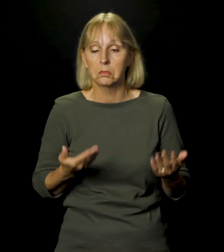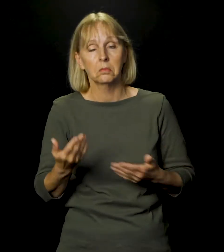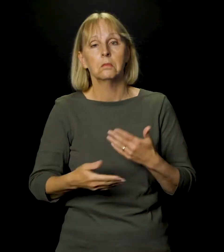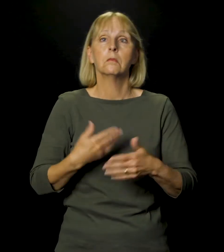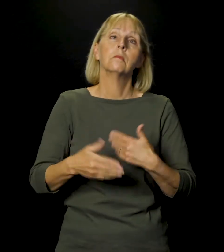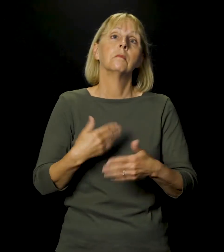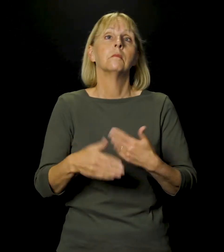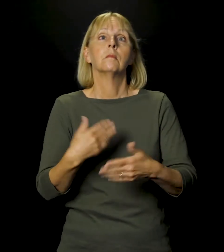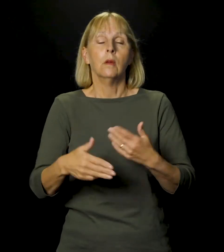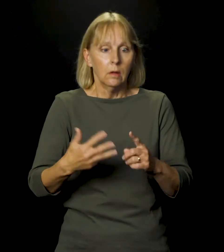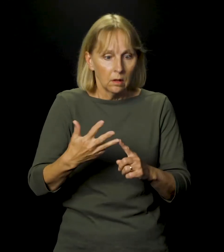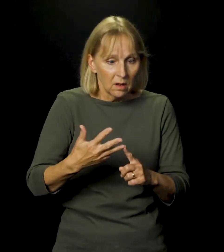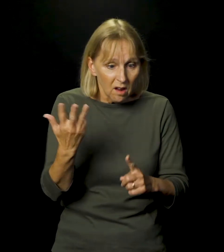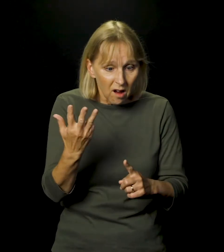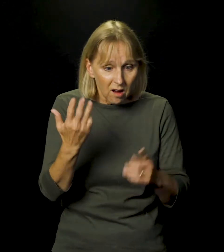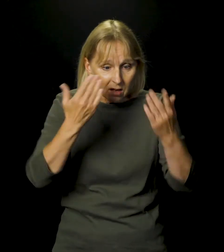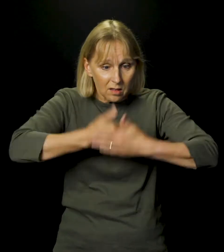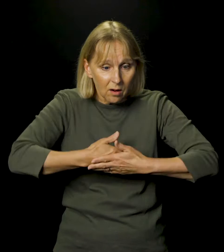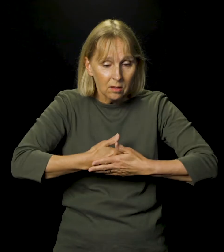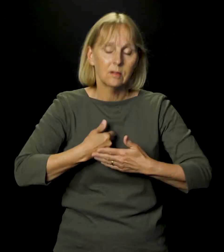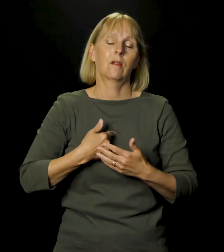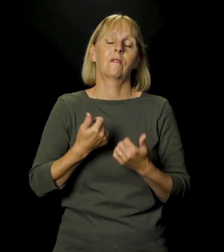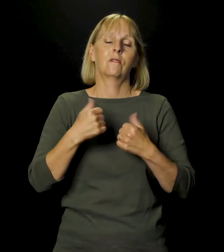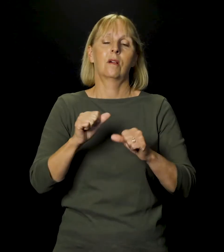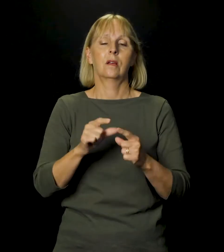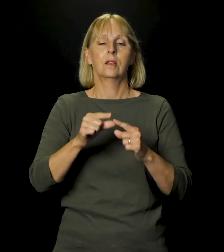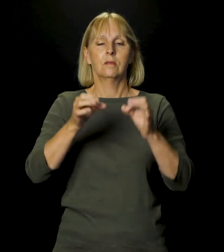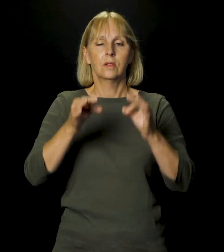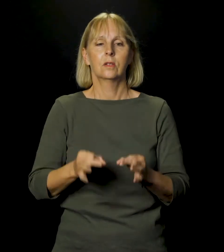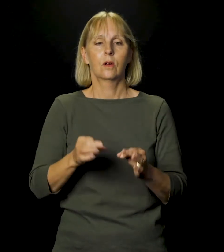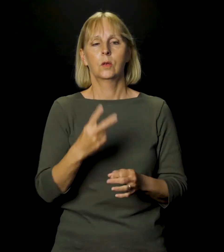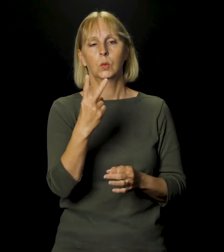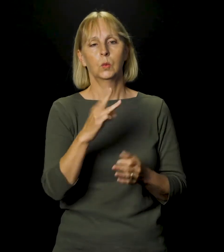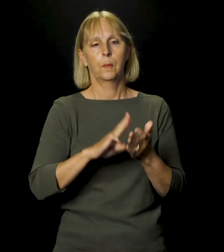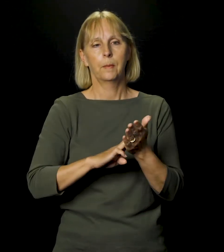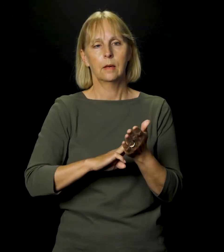we realised it was kind of 9 p.m. and we both ended up eating two-minute noodles.